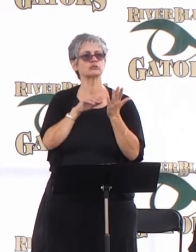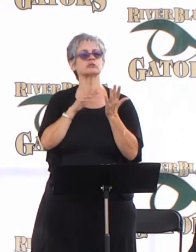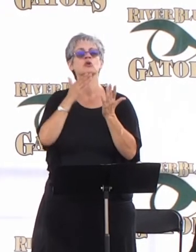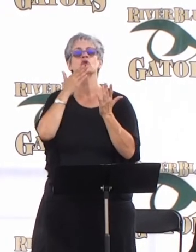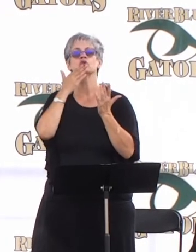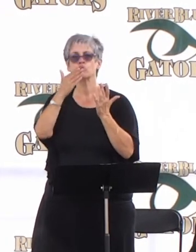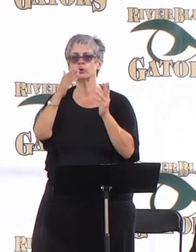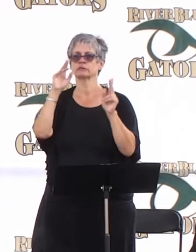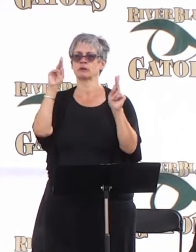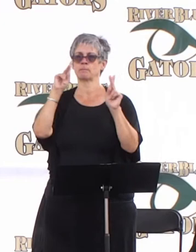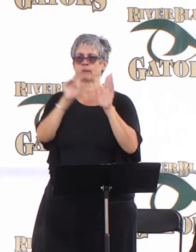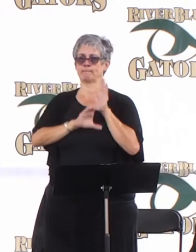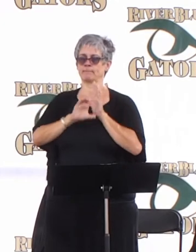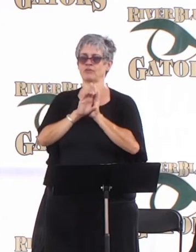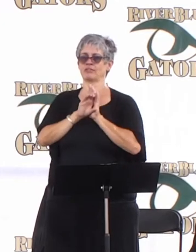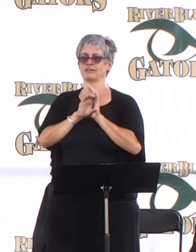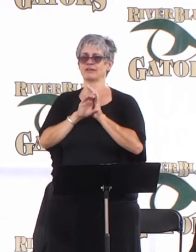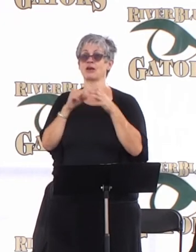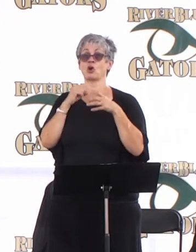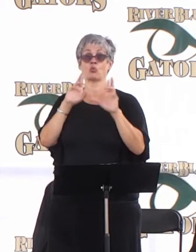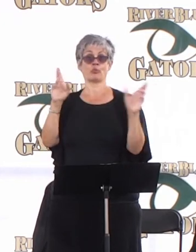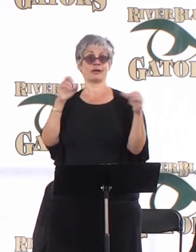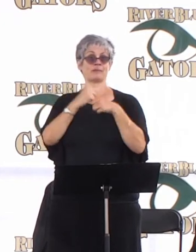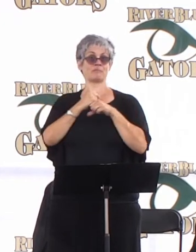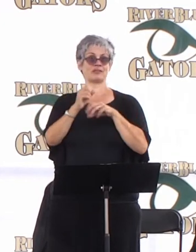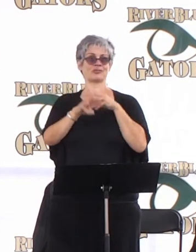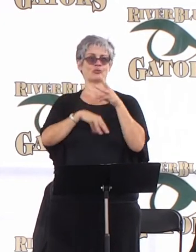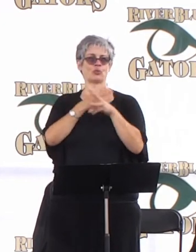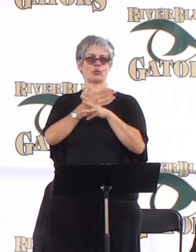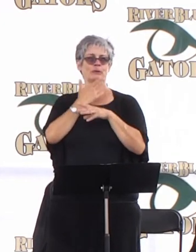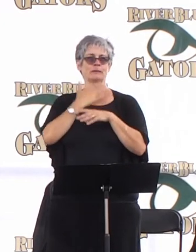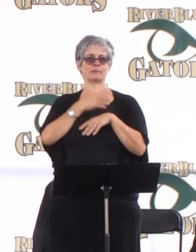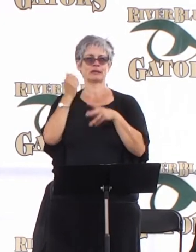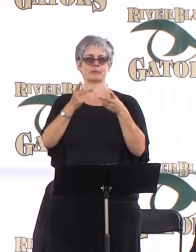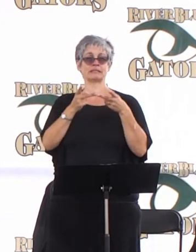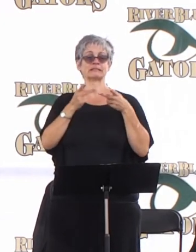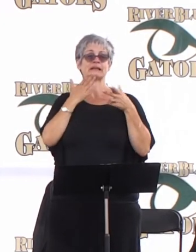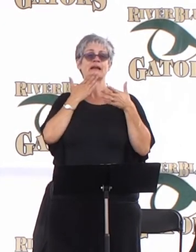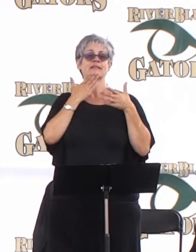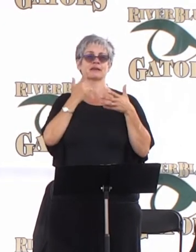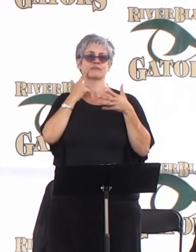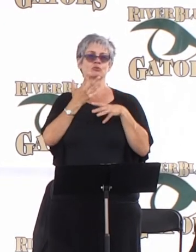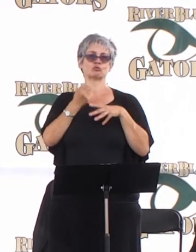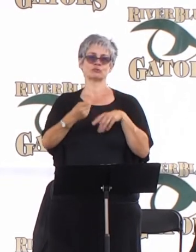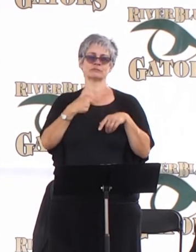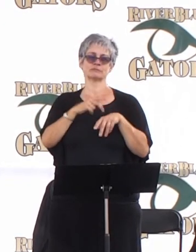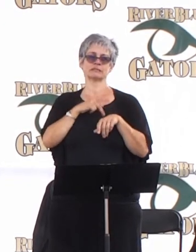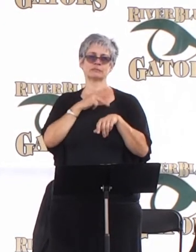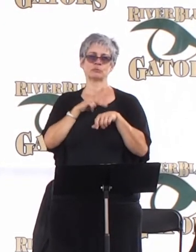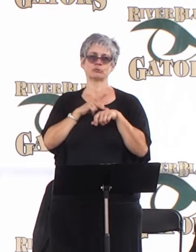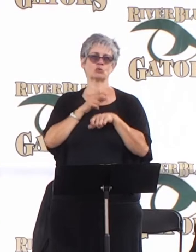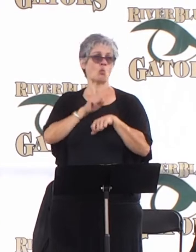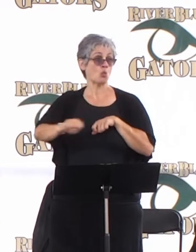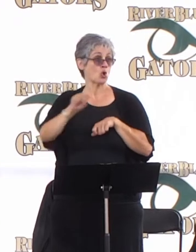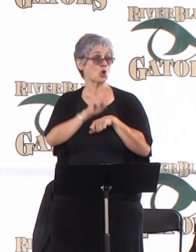better place. Thank you for trusting me as your principal. Thank you for your hard work. Thank you for your dedication to River Bluff. And thank you